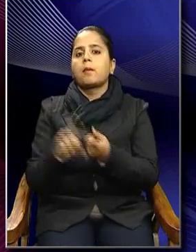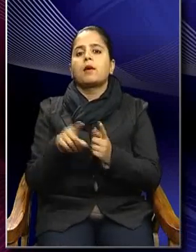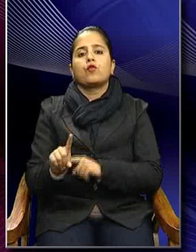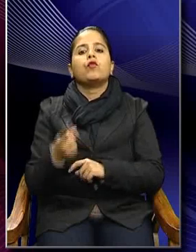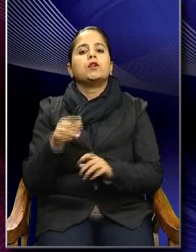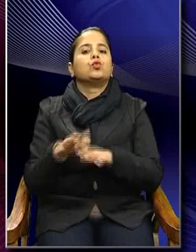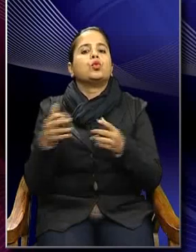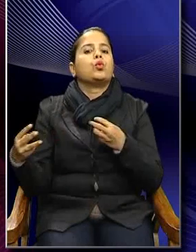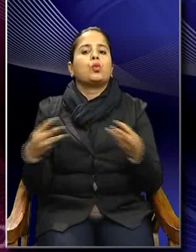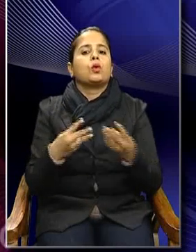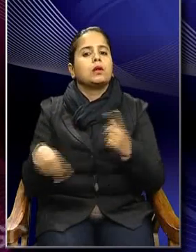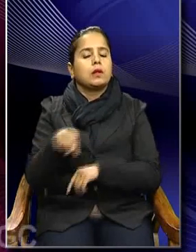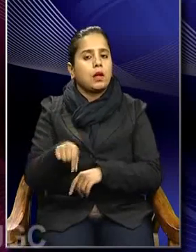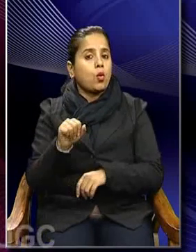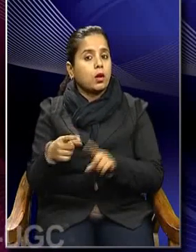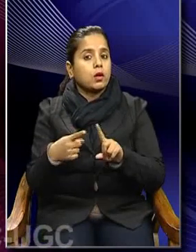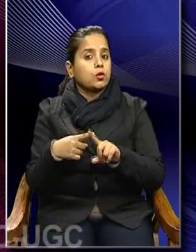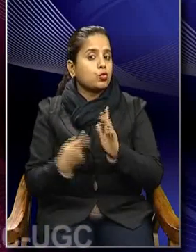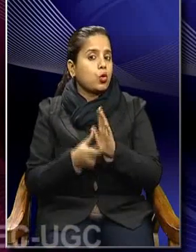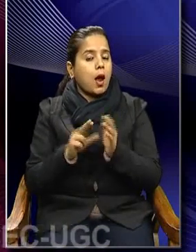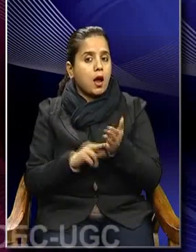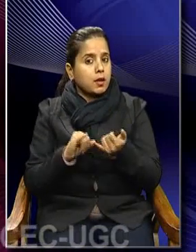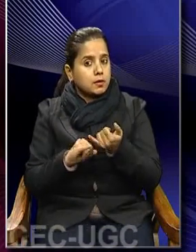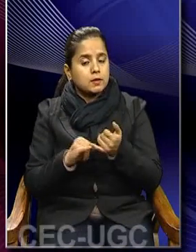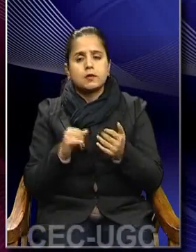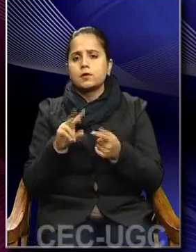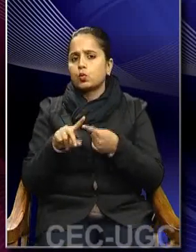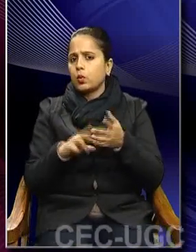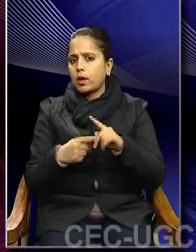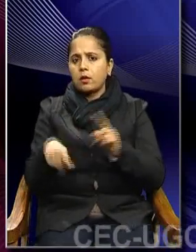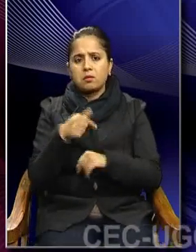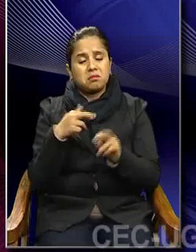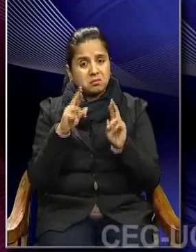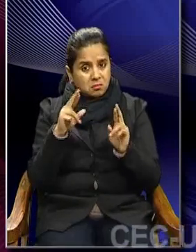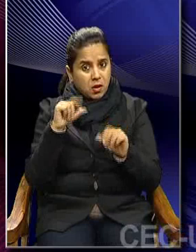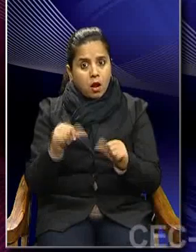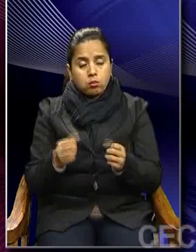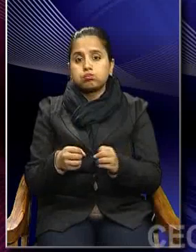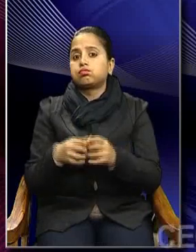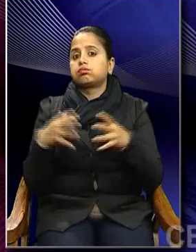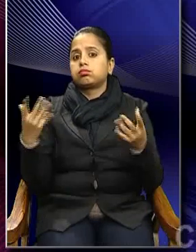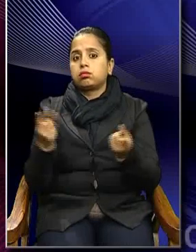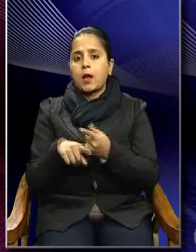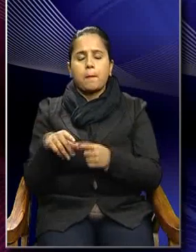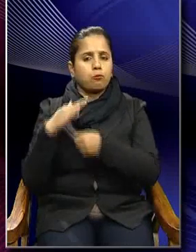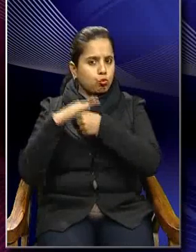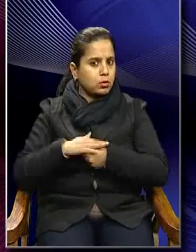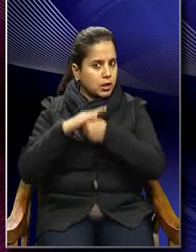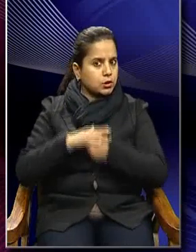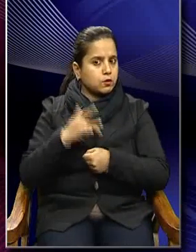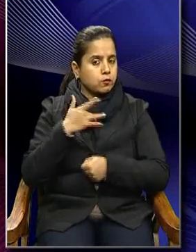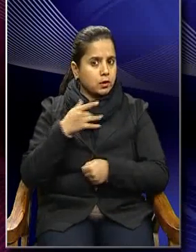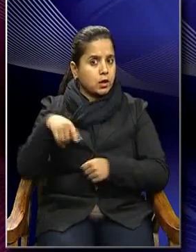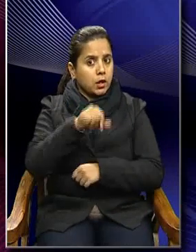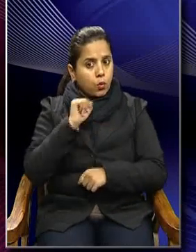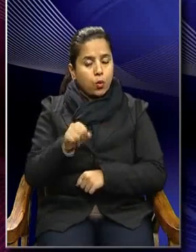World War as triumphant power, nevertheless the expectations were rising, and the pressure on the